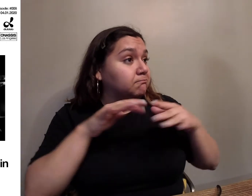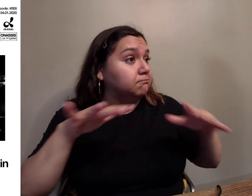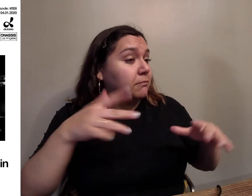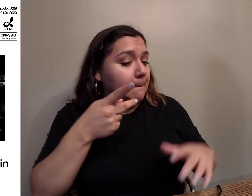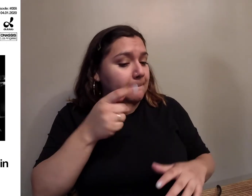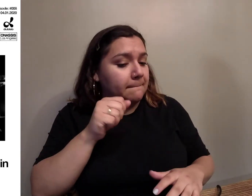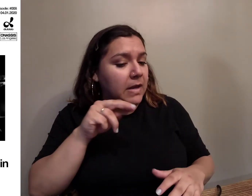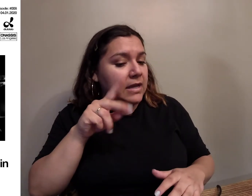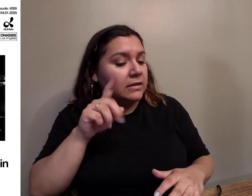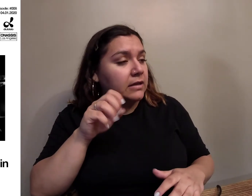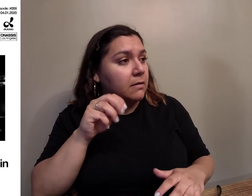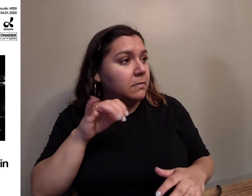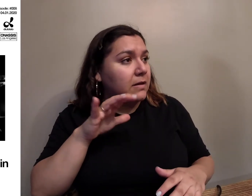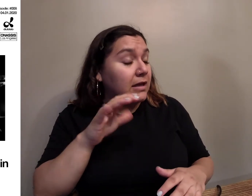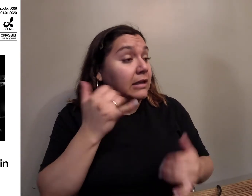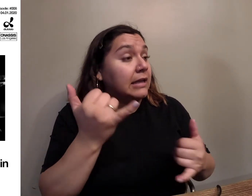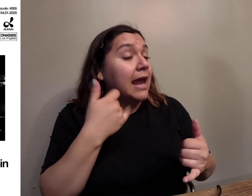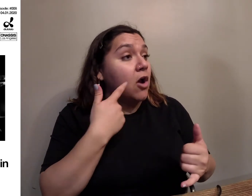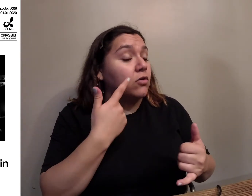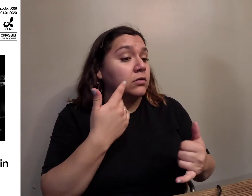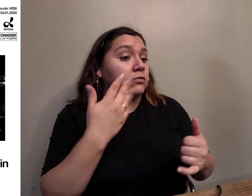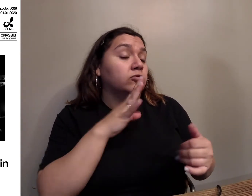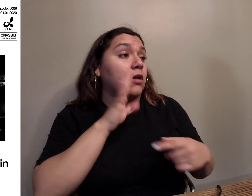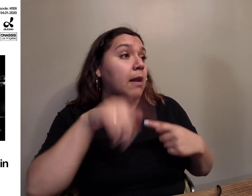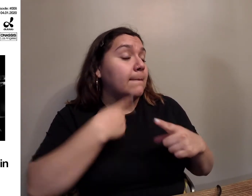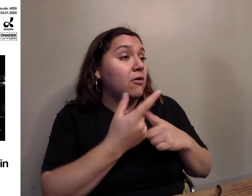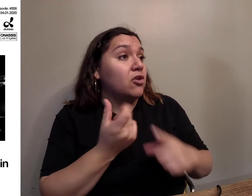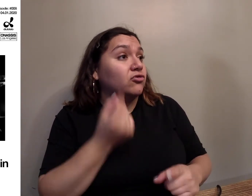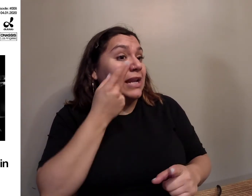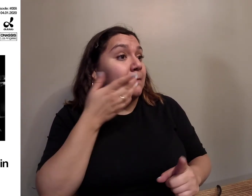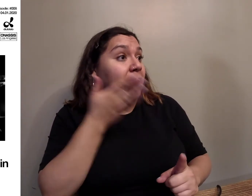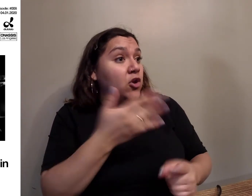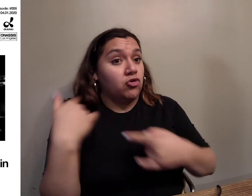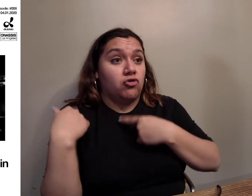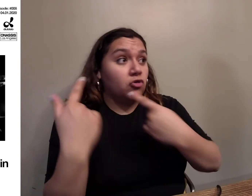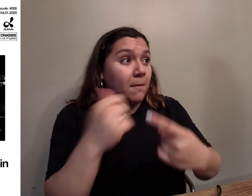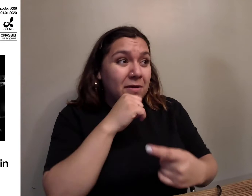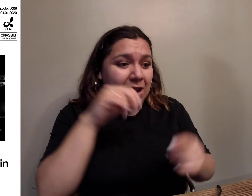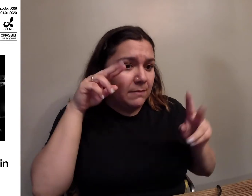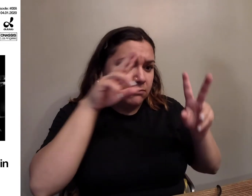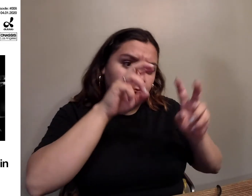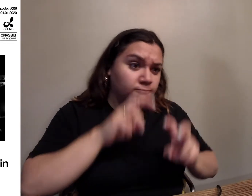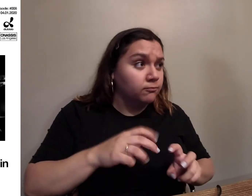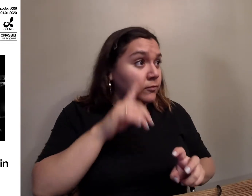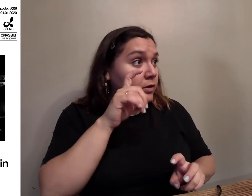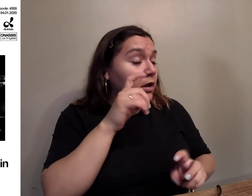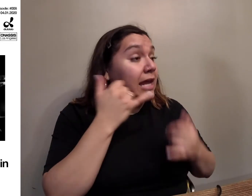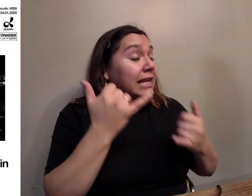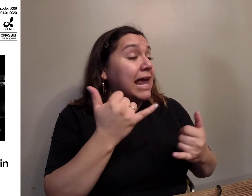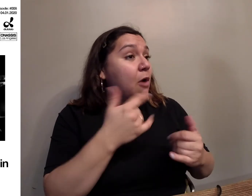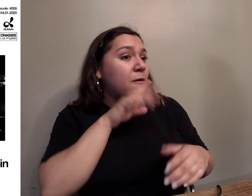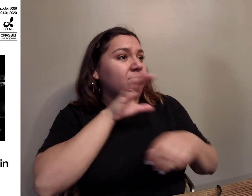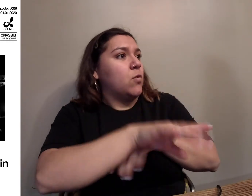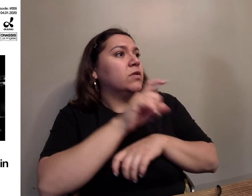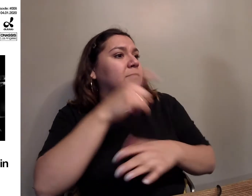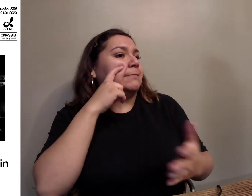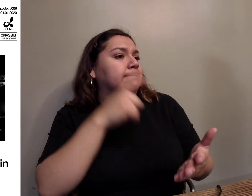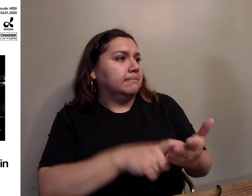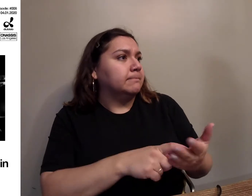into being an understanding that has always been there but hasn't been looked at, but now we're forced to?